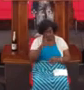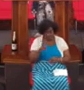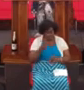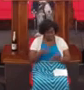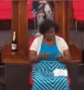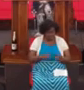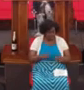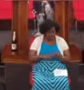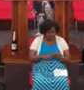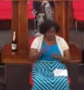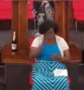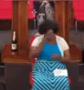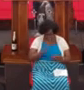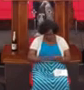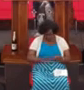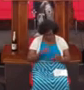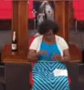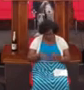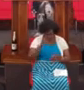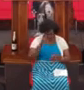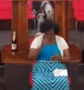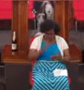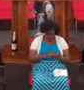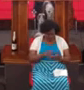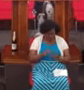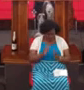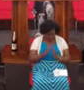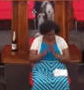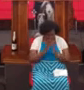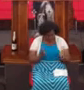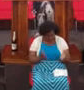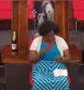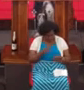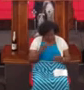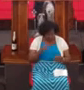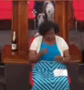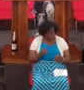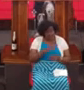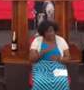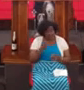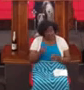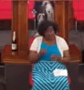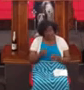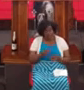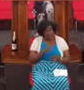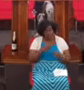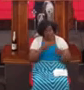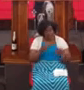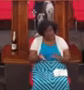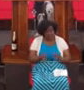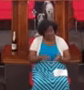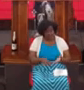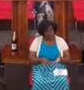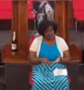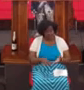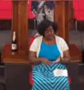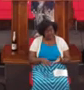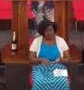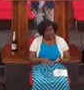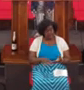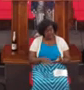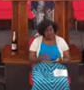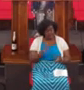woman for picking up sticks on the Sabbath day. She was immediately put to death.